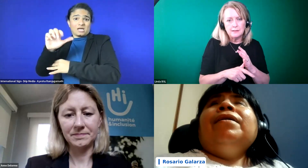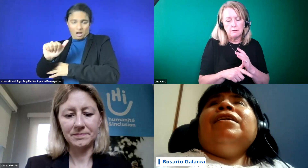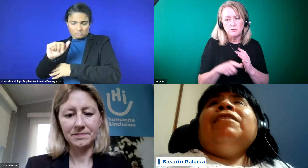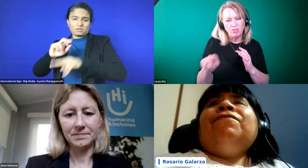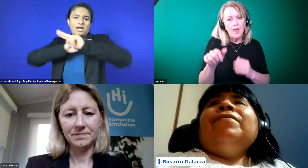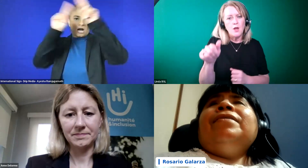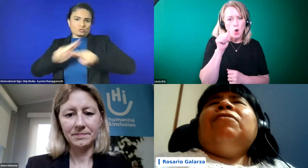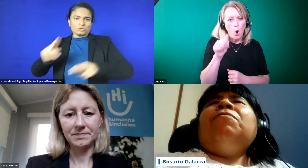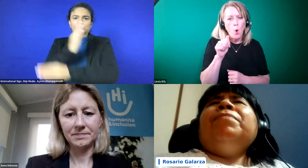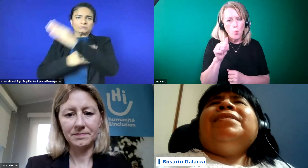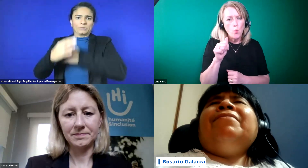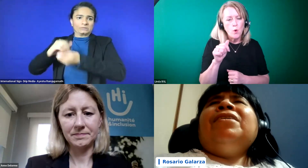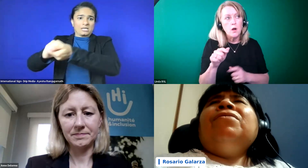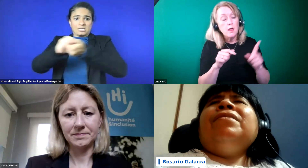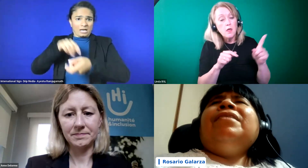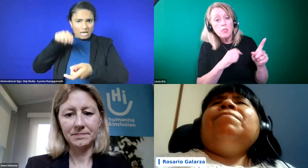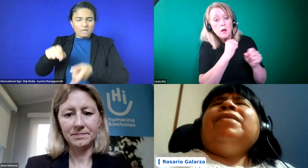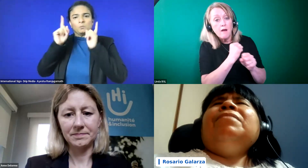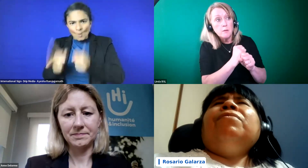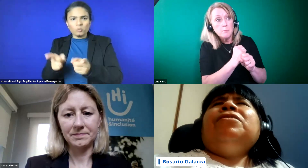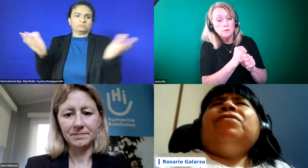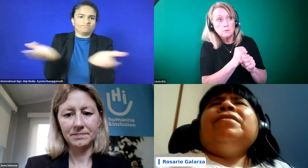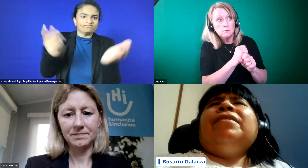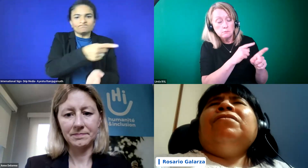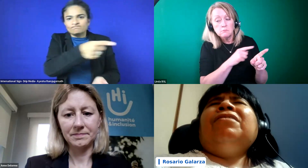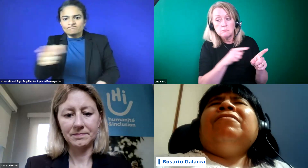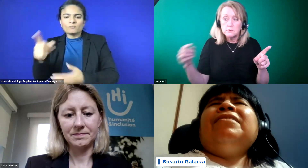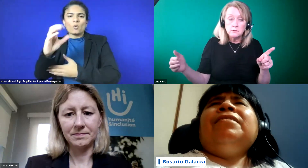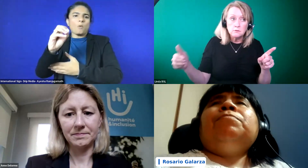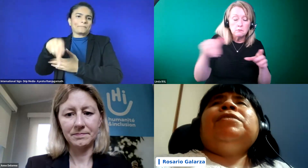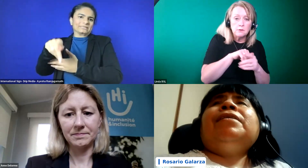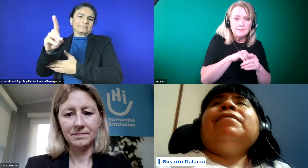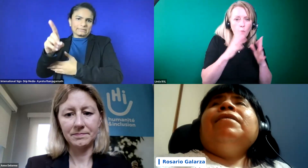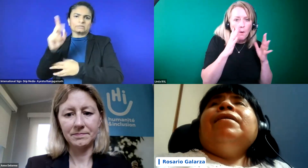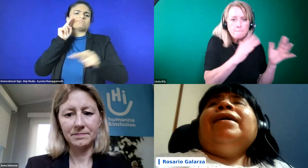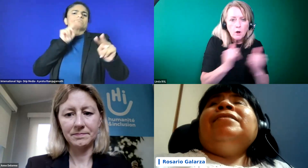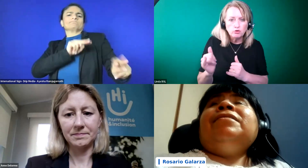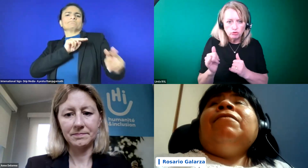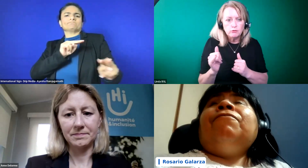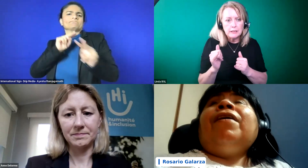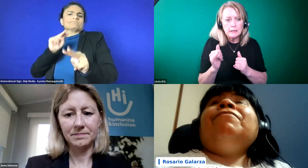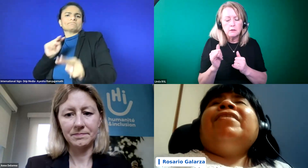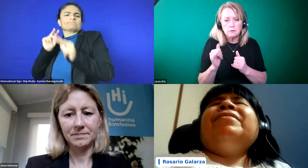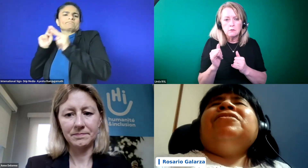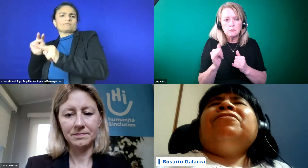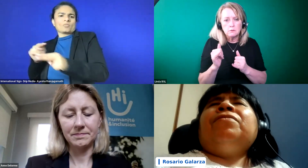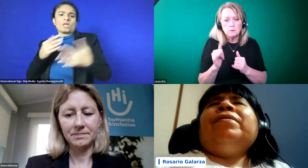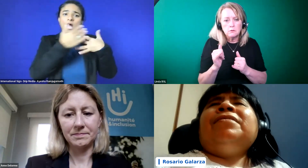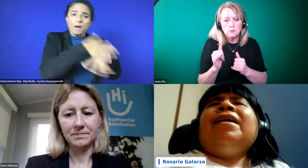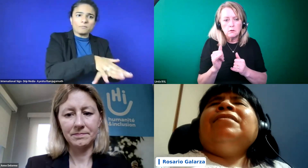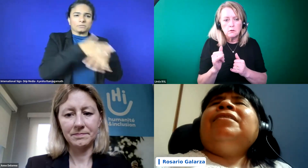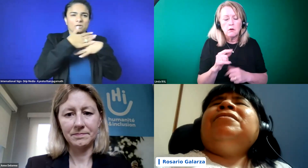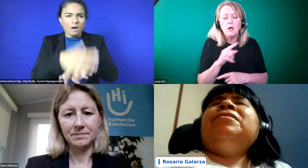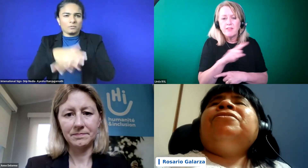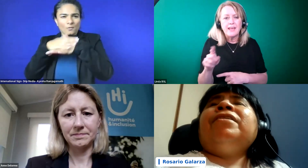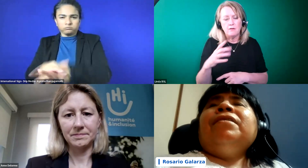know if the governments are including them in monitoring the 2030 agenda, especially SDG 5 regarding gender